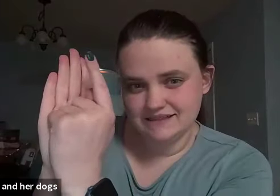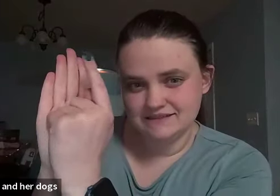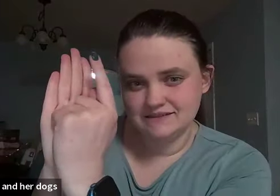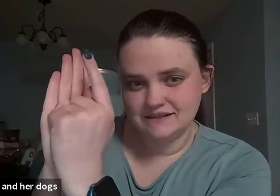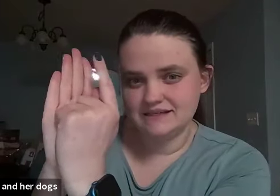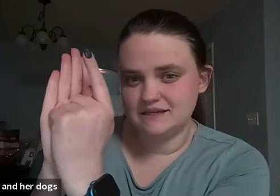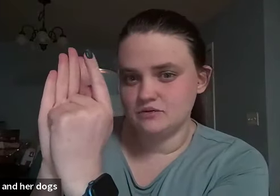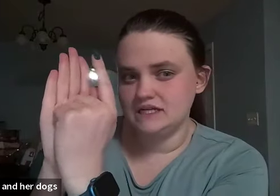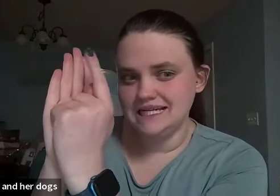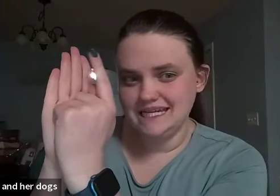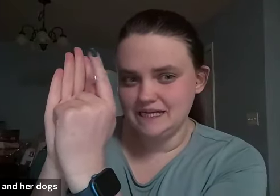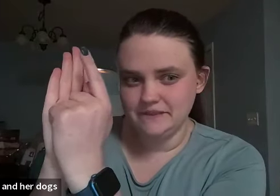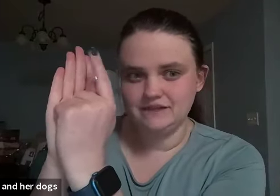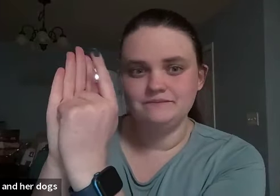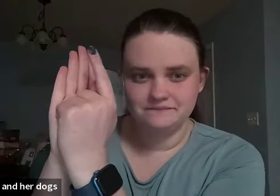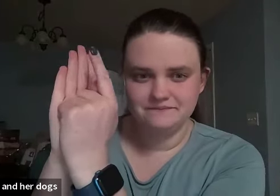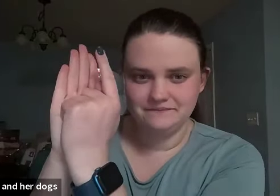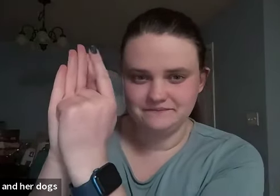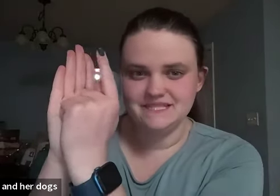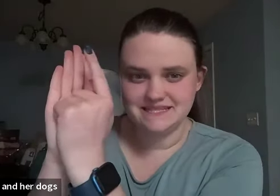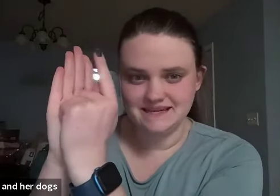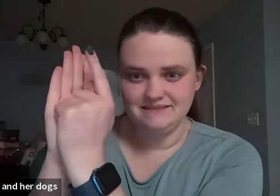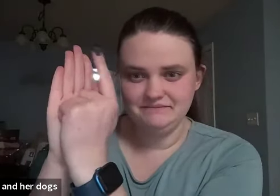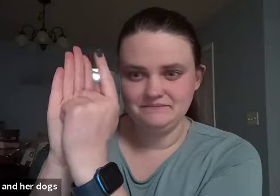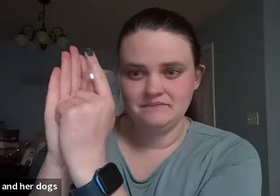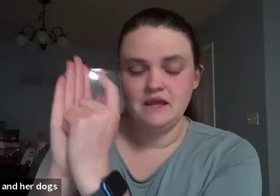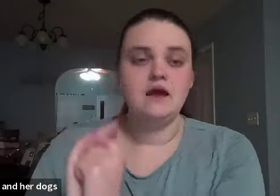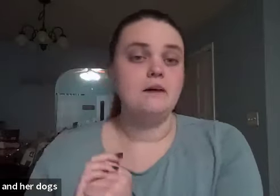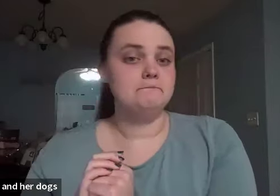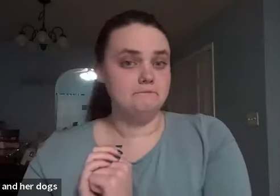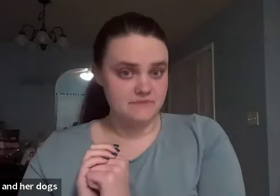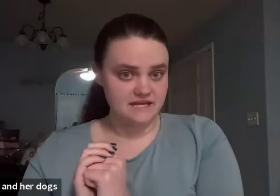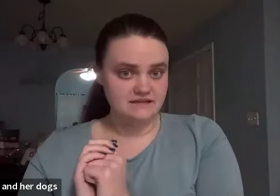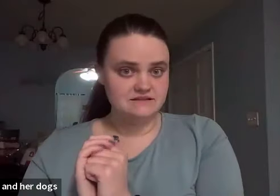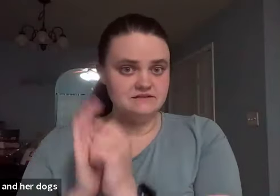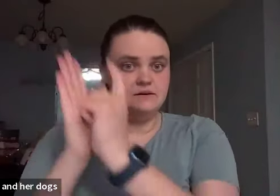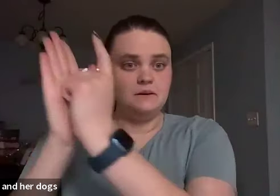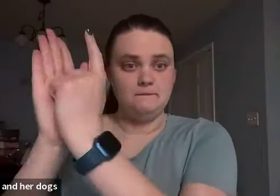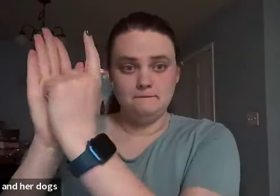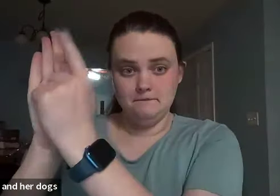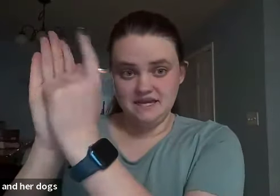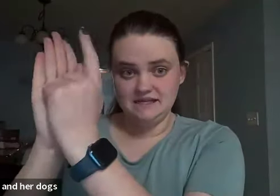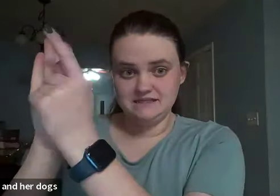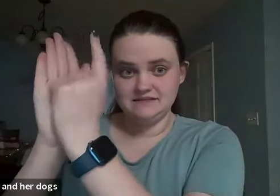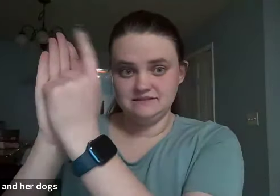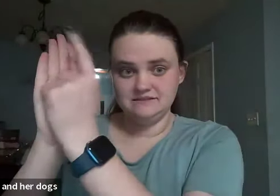second. Like I said, really itty bitty. Second, minute, minute,